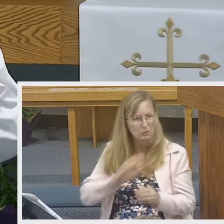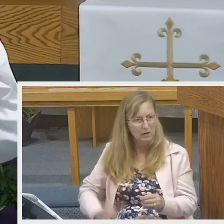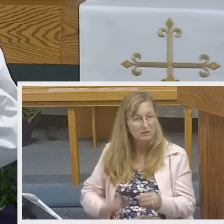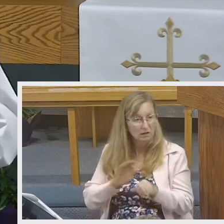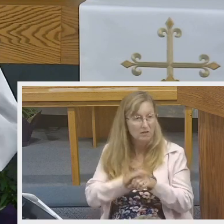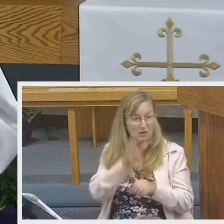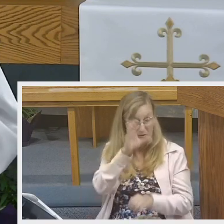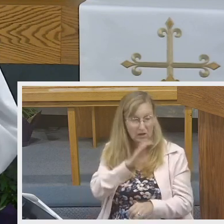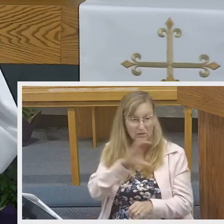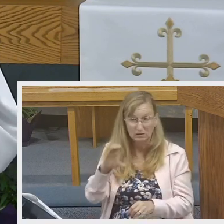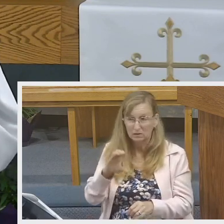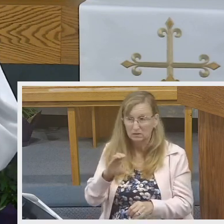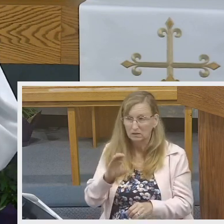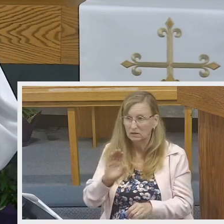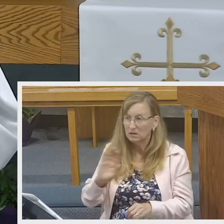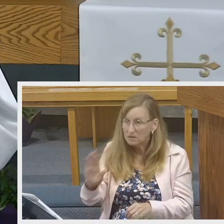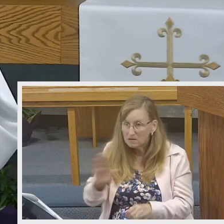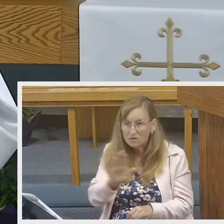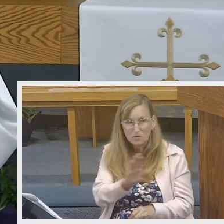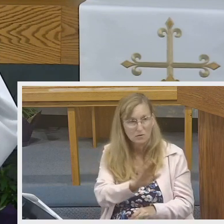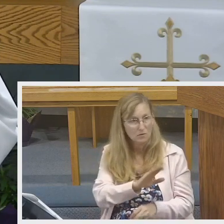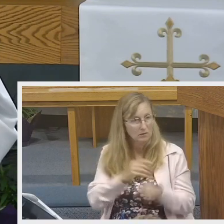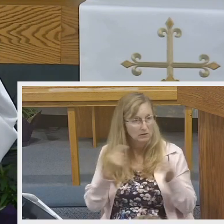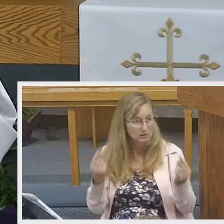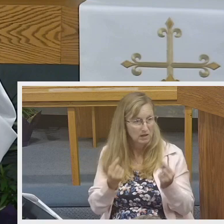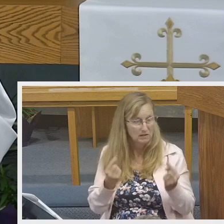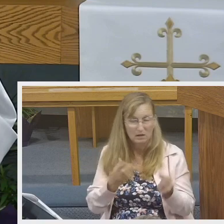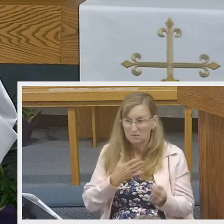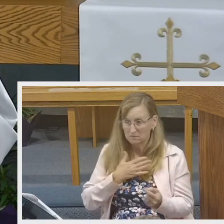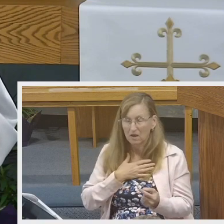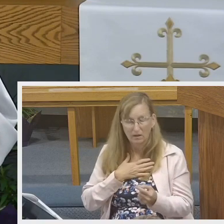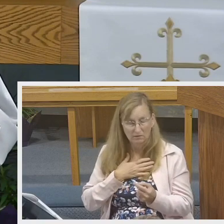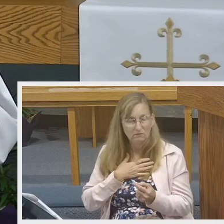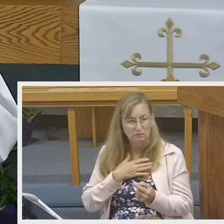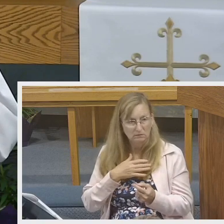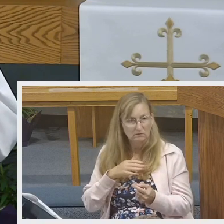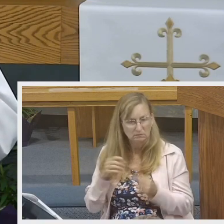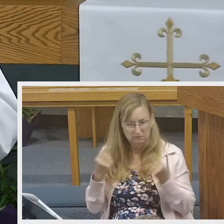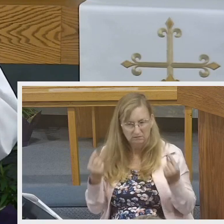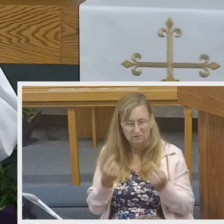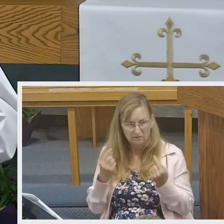And it's your sins and mine that put him on that cross.